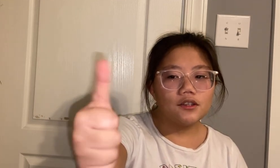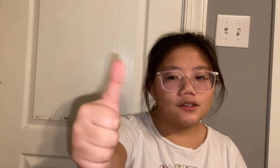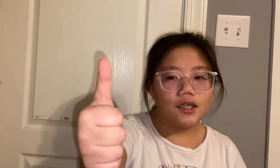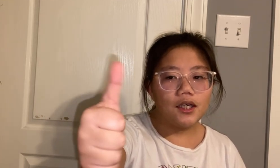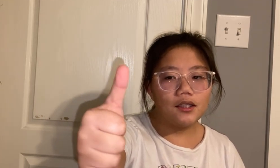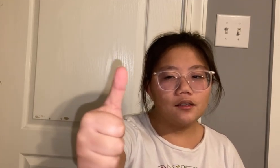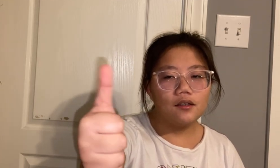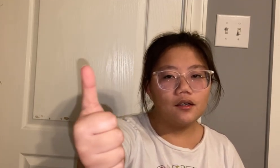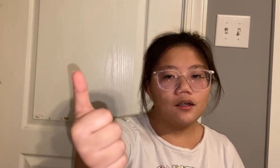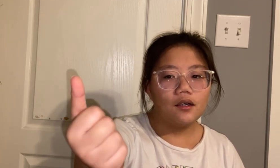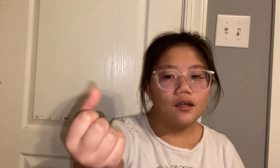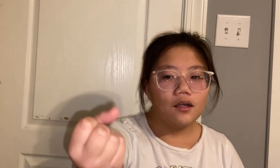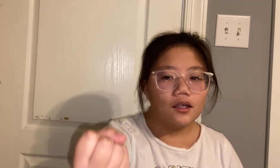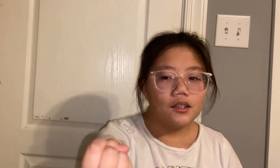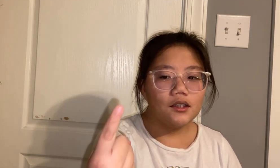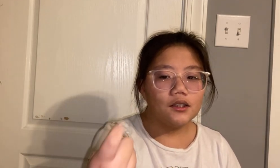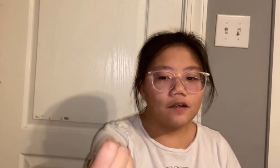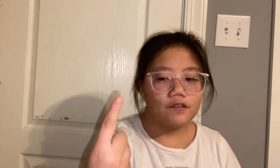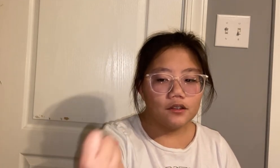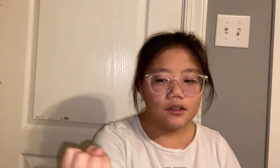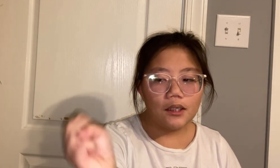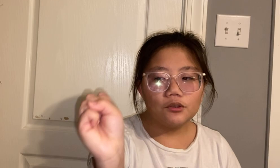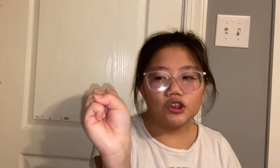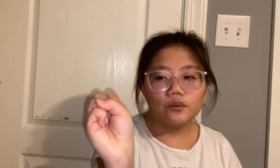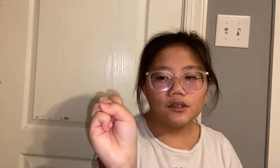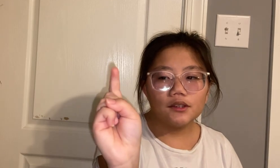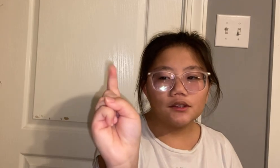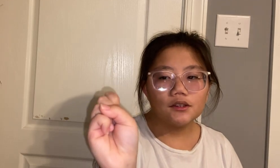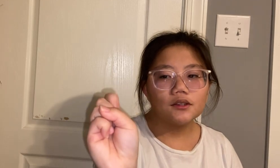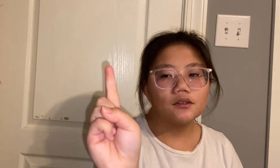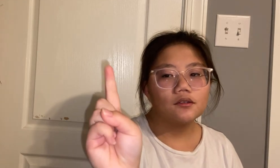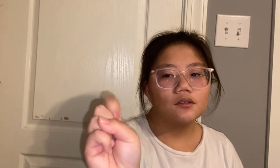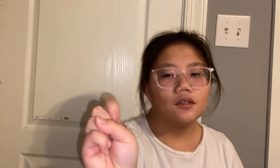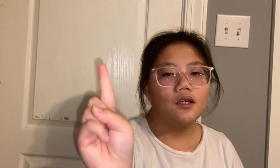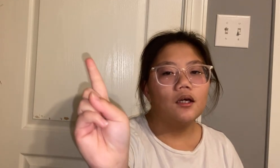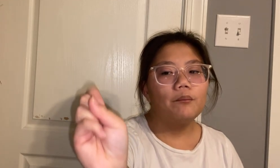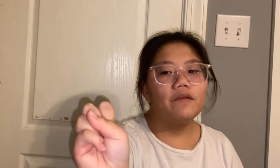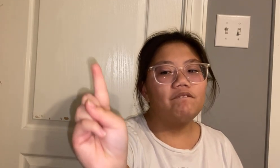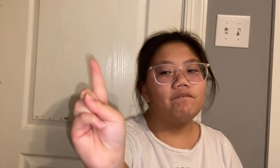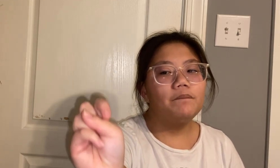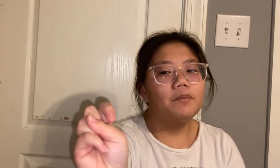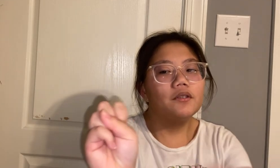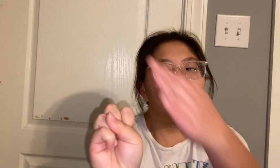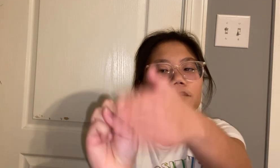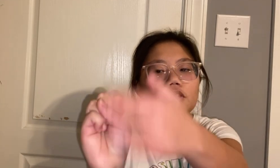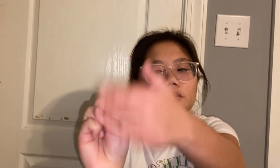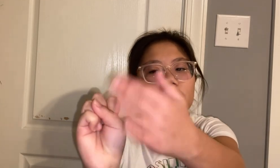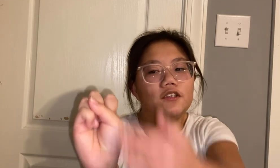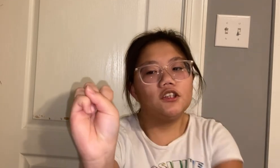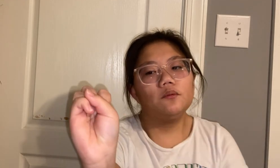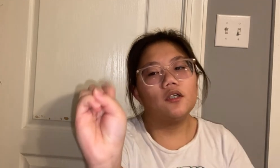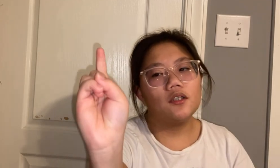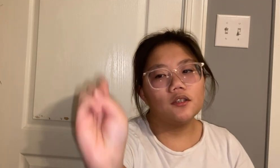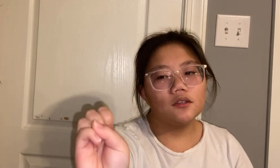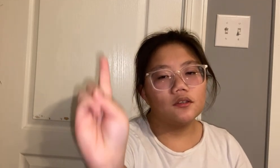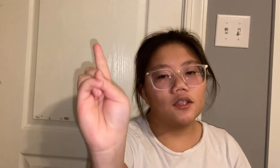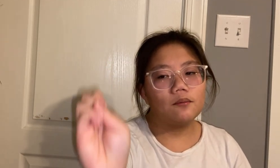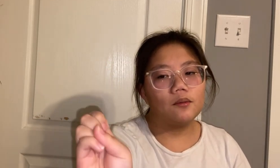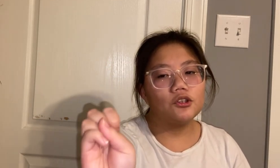ten eleven i'm just doing this but but this part should be facing you not okay i'm just